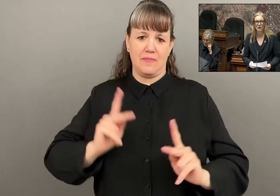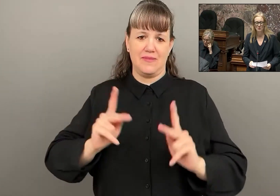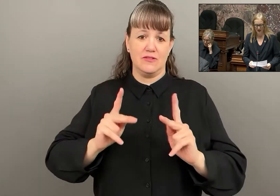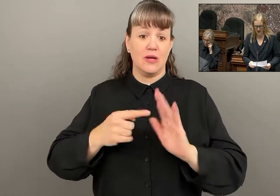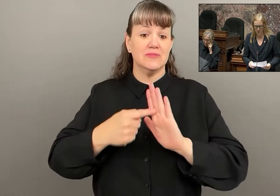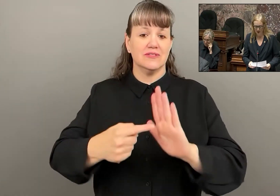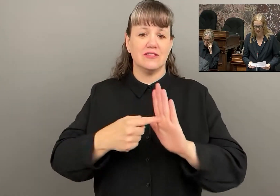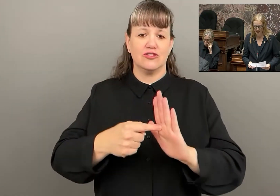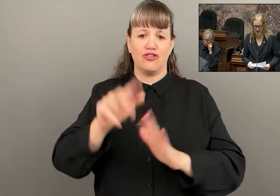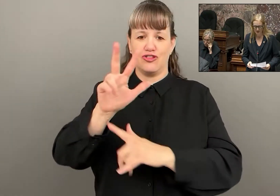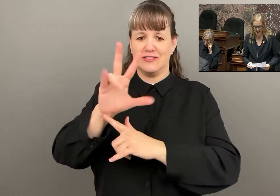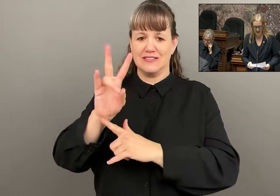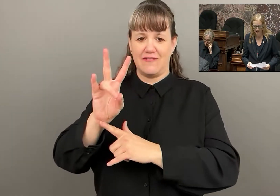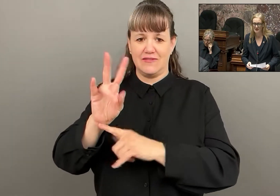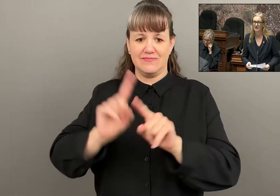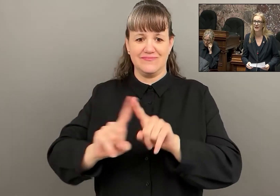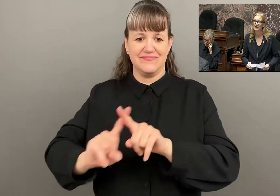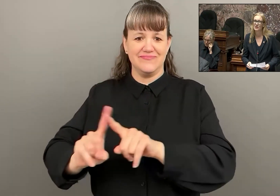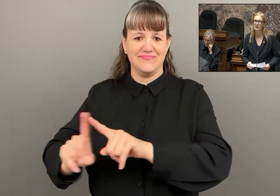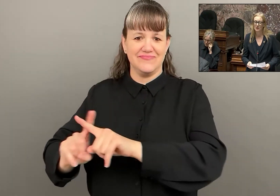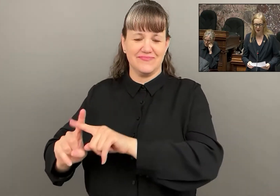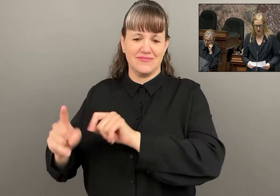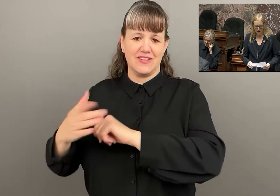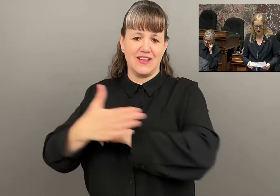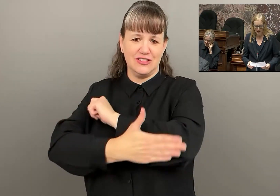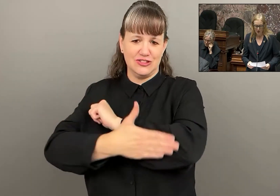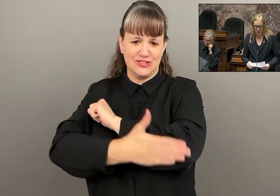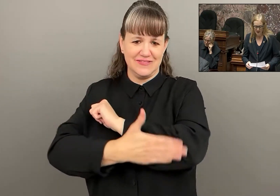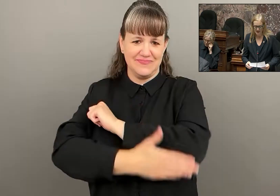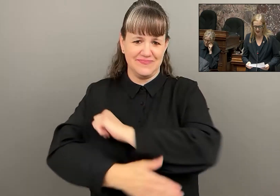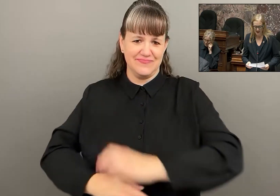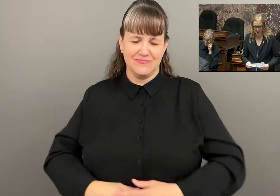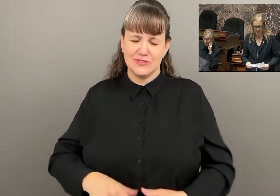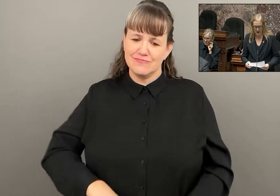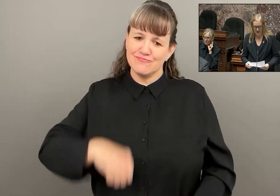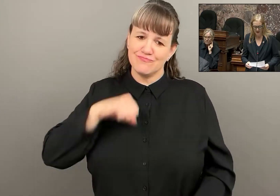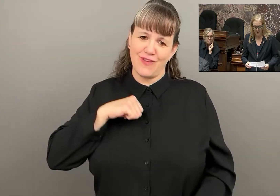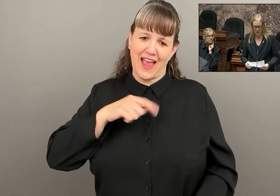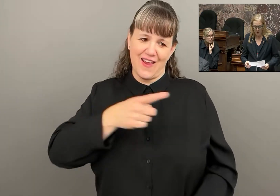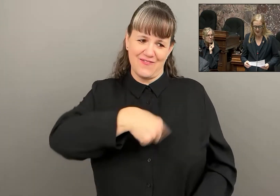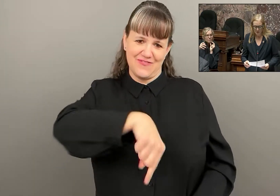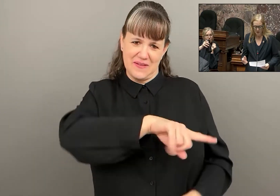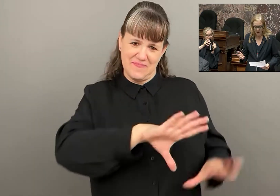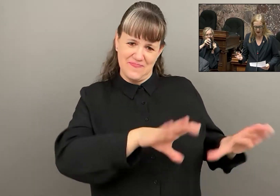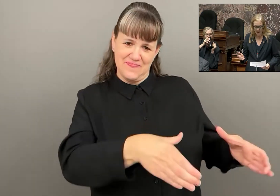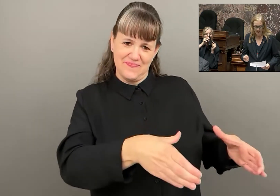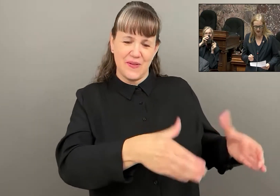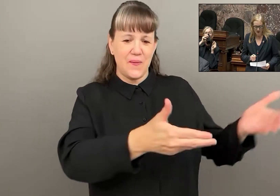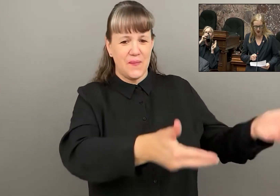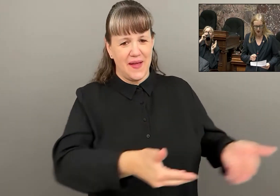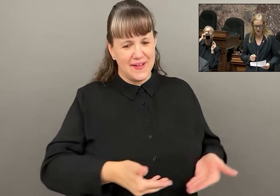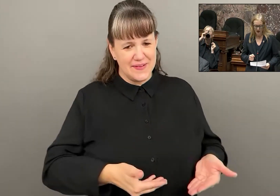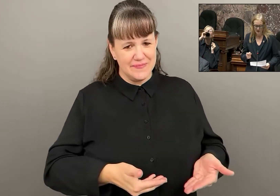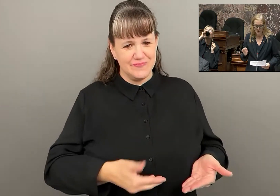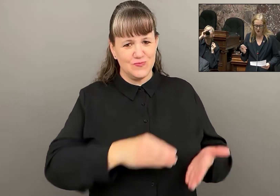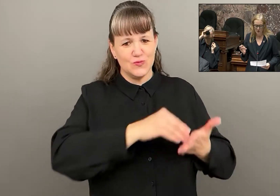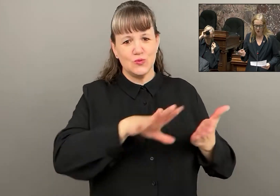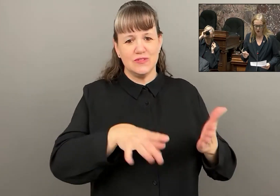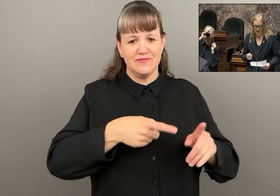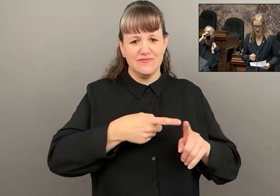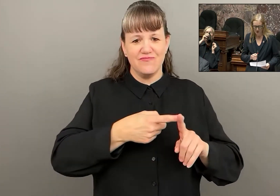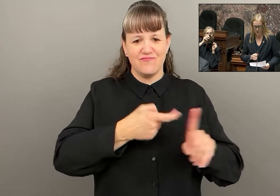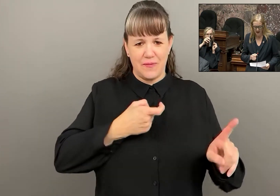House join me in welcoming the outstanding delegation from École Saint-Sacrement, Principal Mike Height, Grade 5